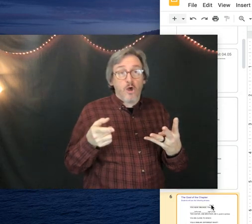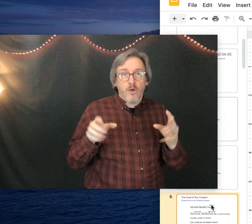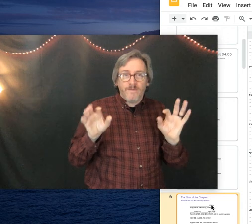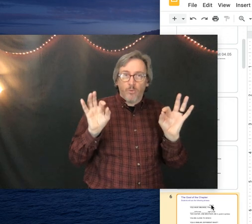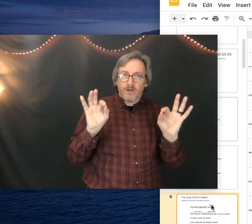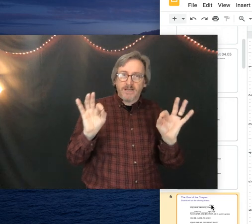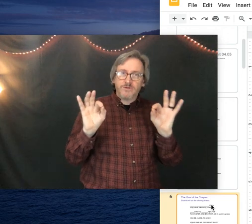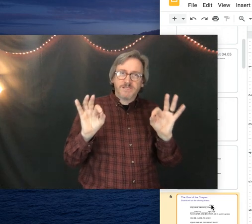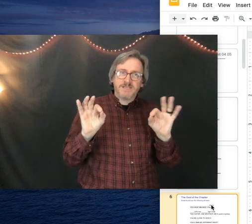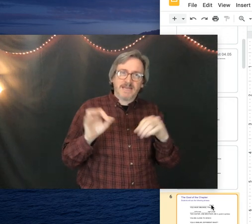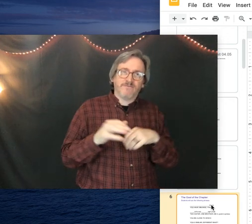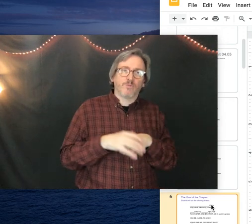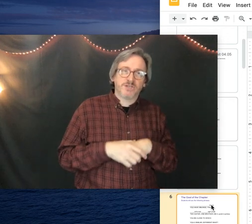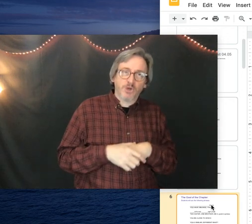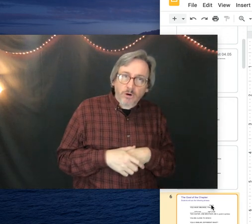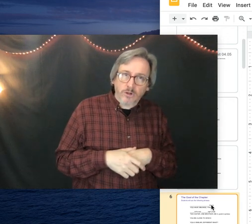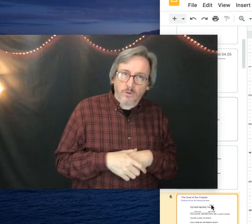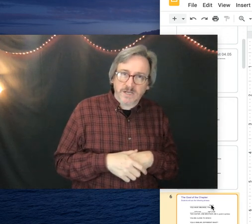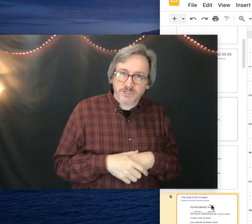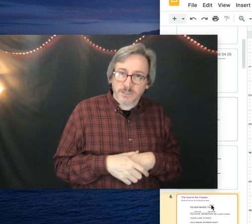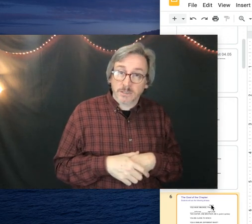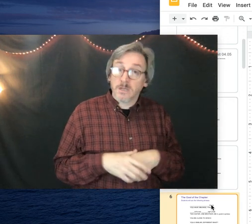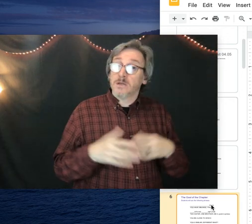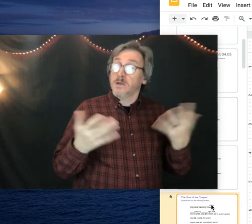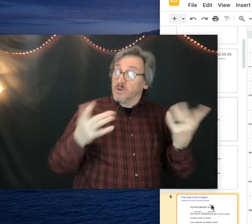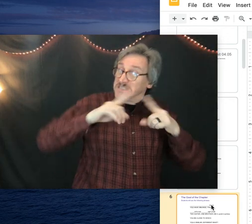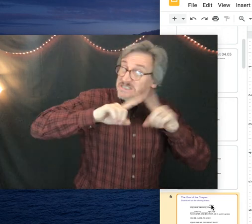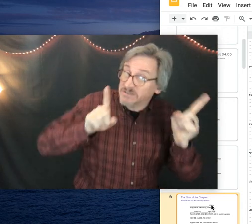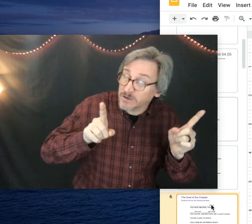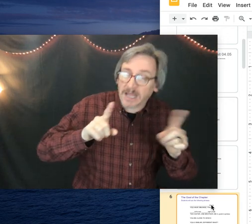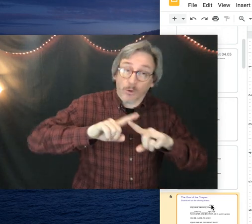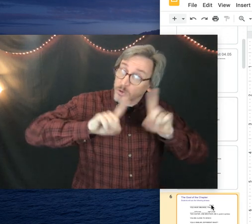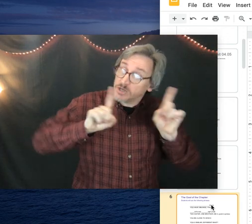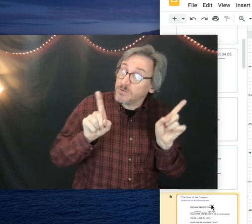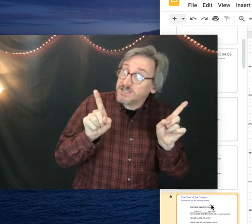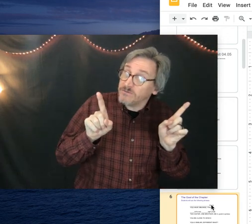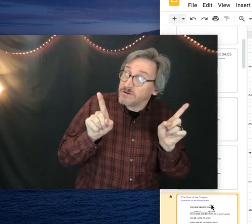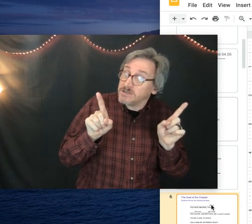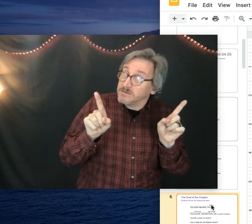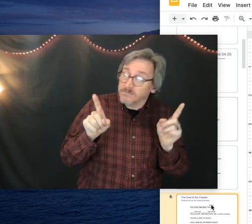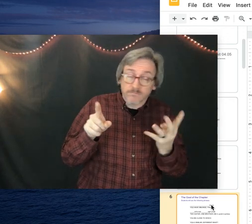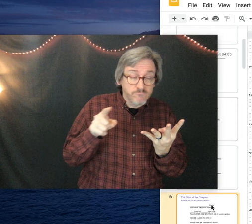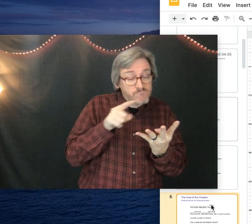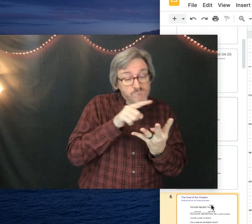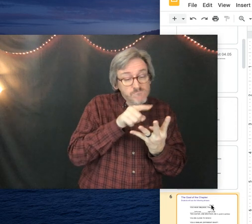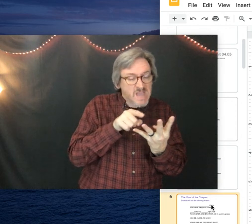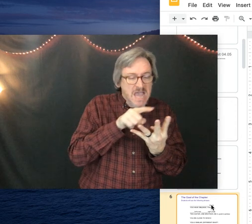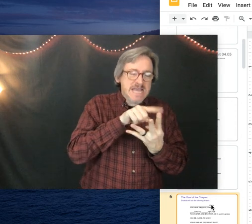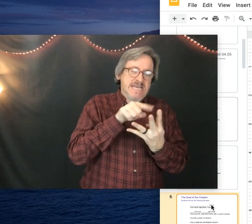then we're introducing the idea of a rhetorical question. Different, like which one's different?